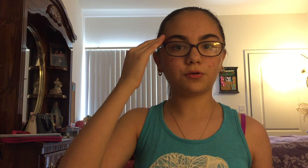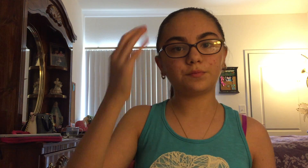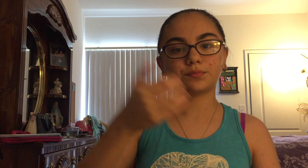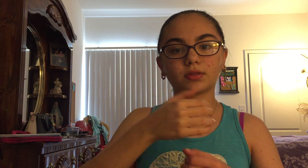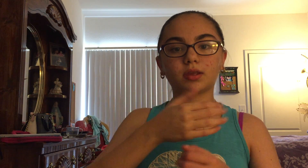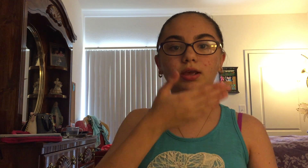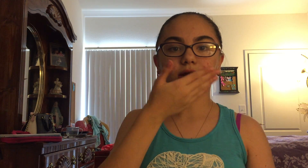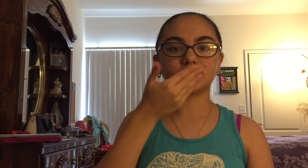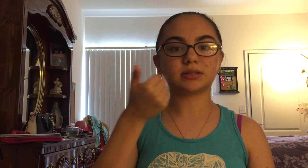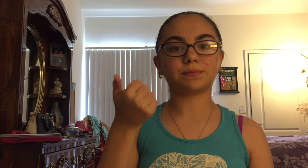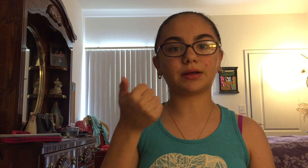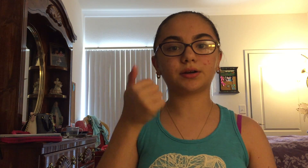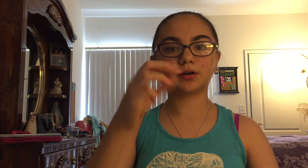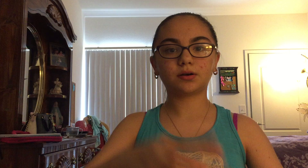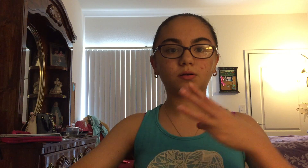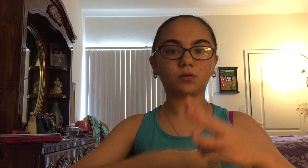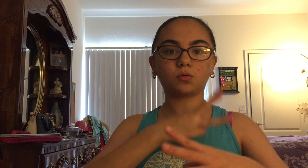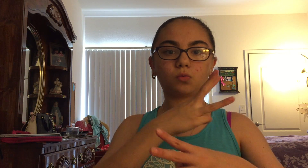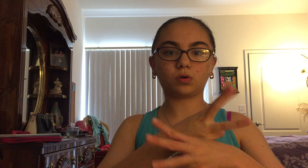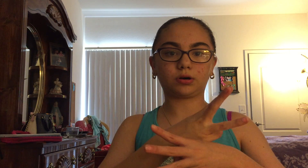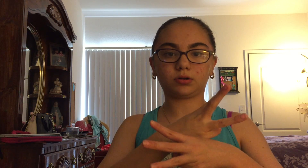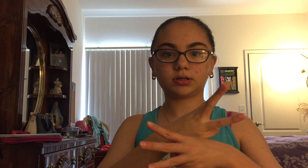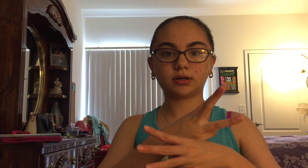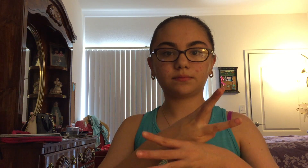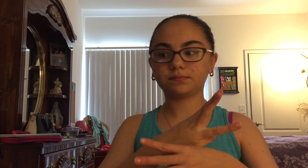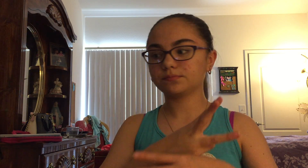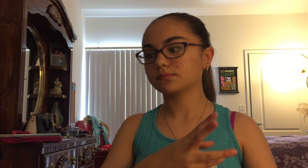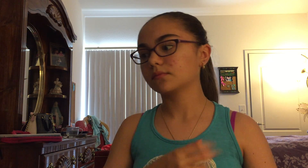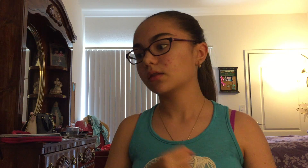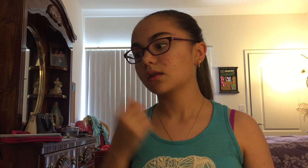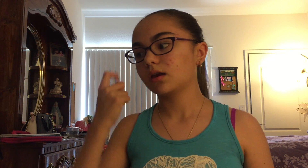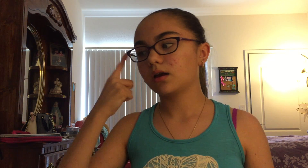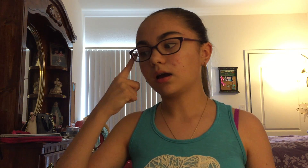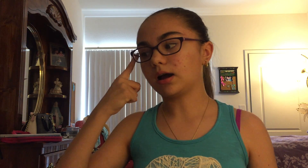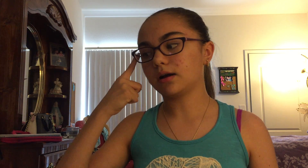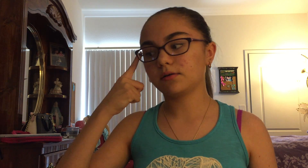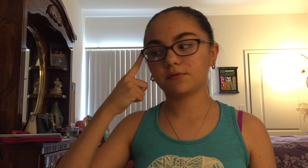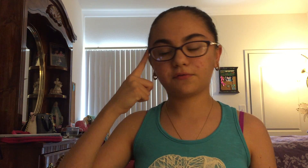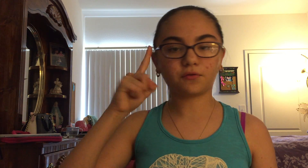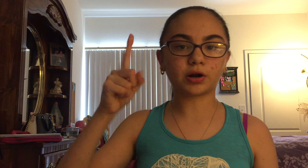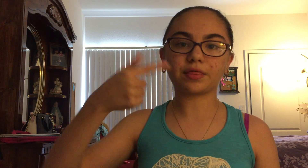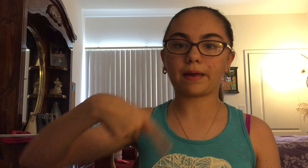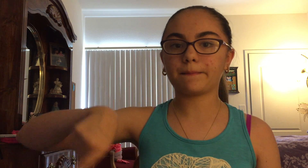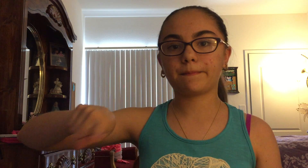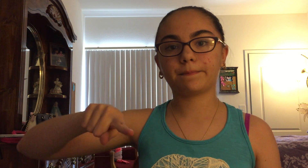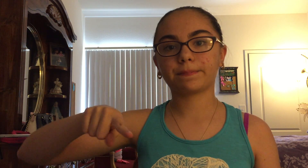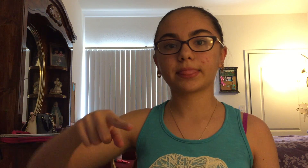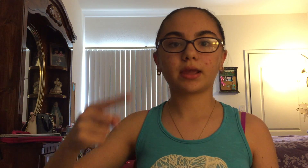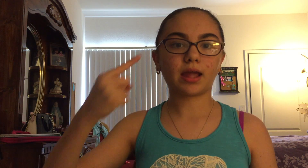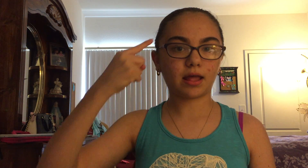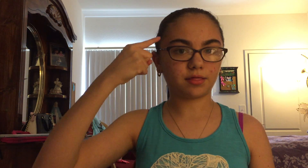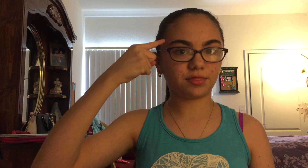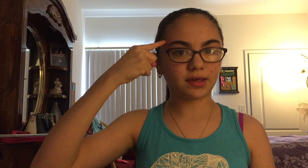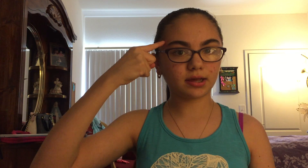it's a better world for them and think